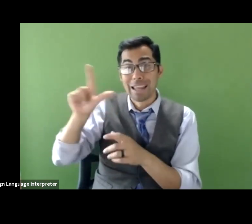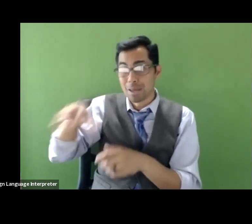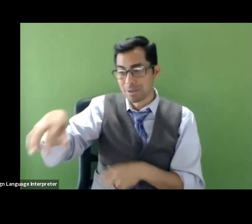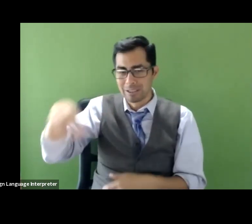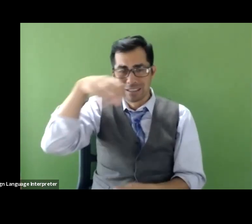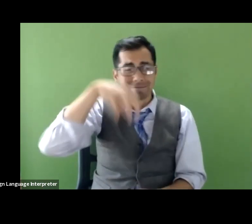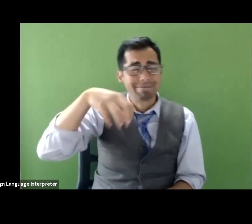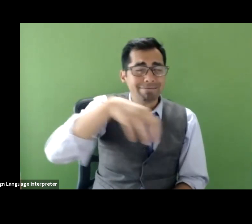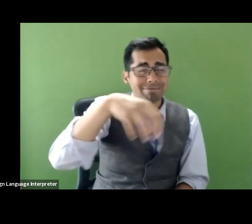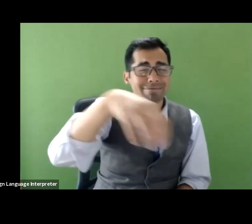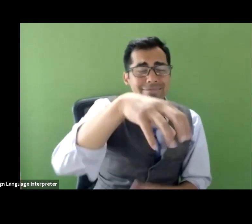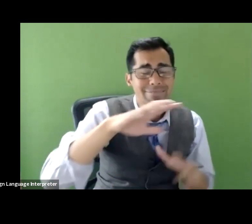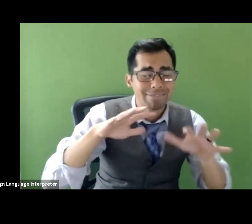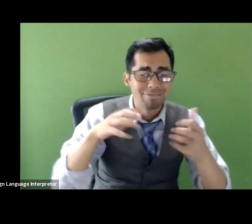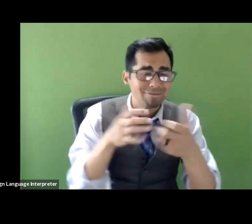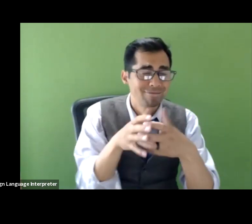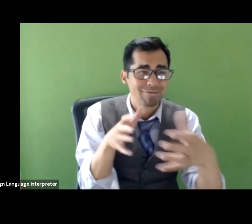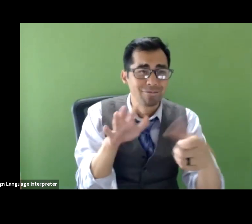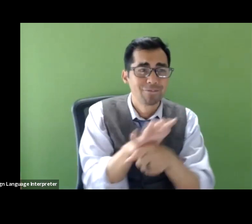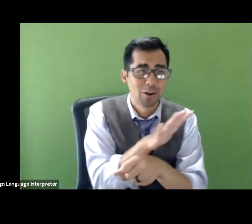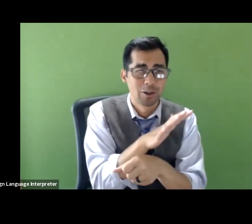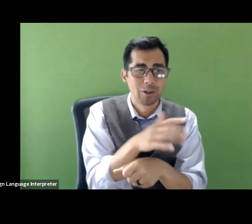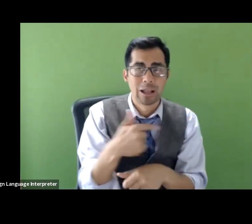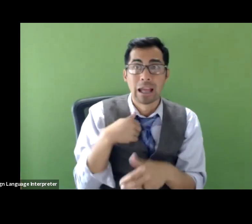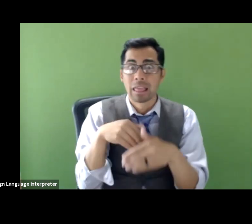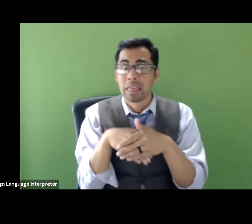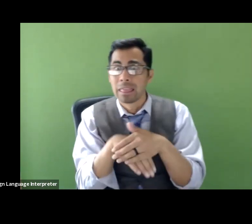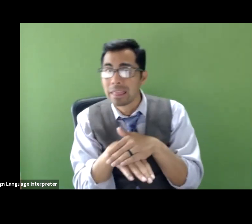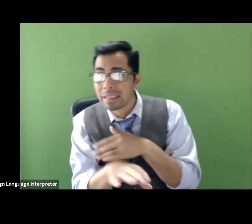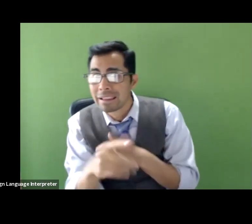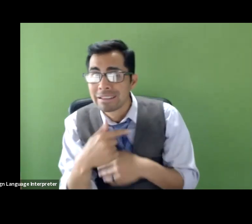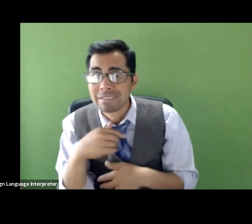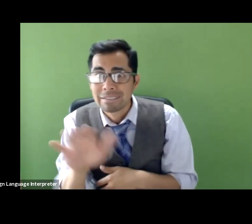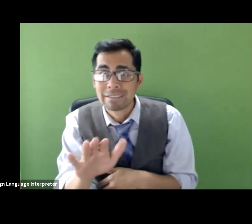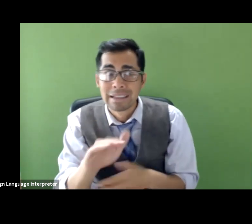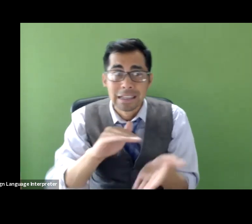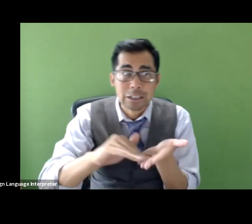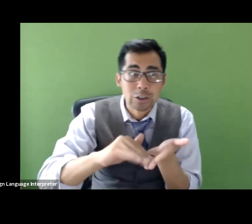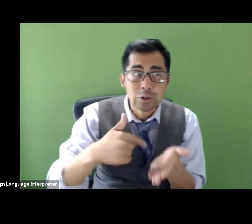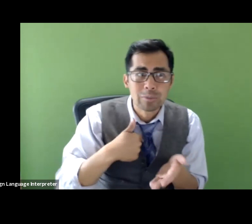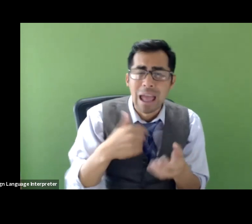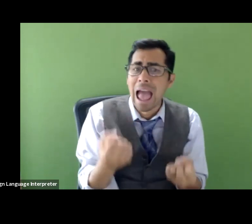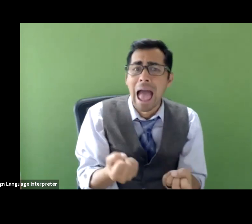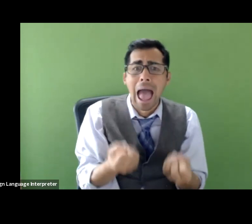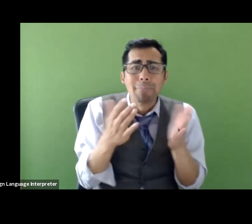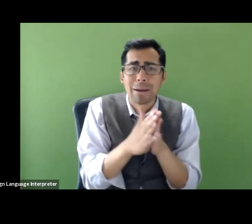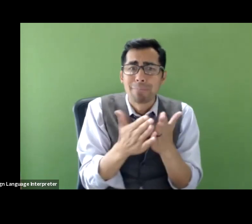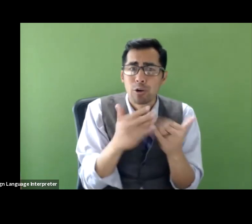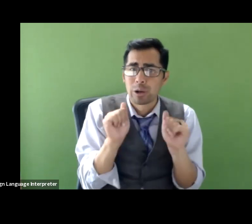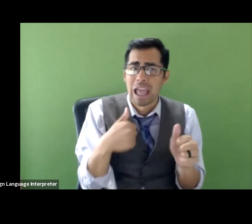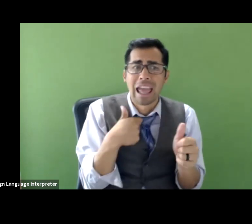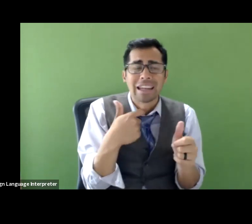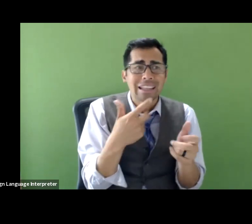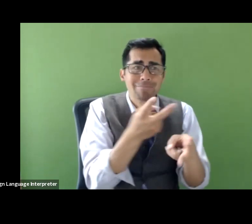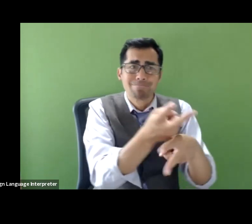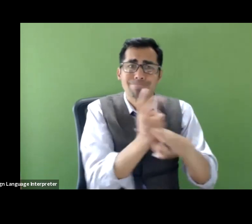the librarian. "Excuse me," I said, "can you tell me how many books I can check out at one time?"